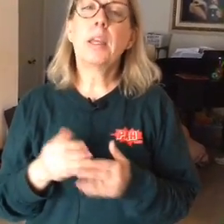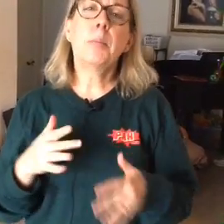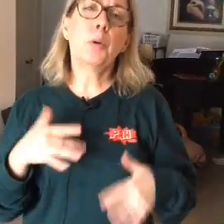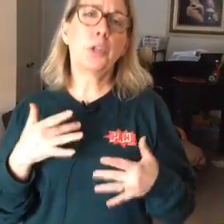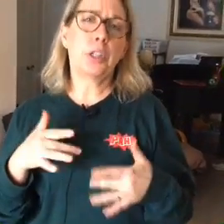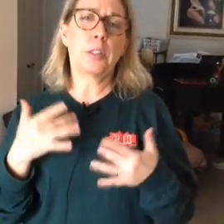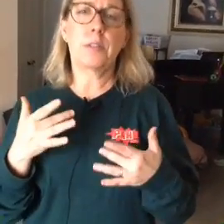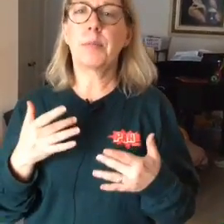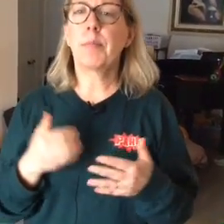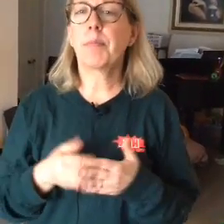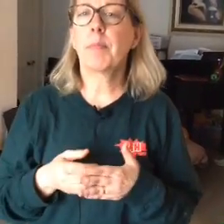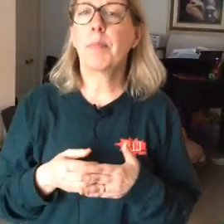Emotions.